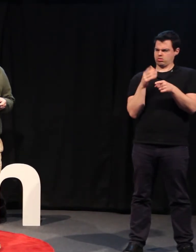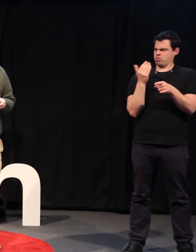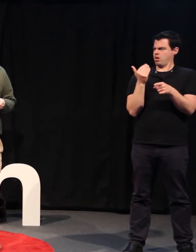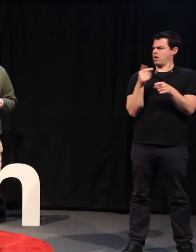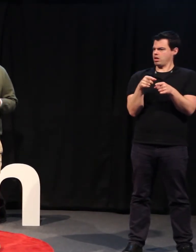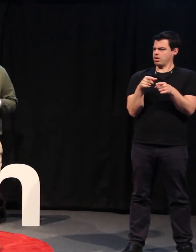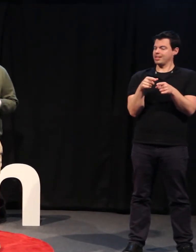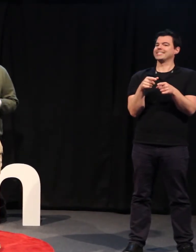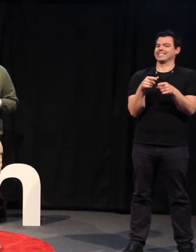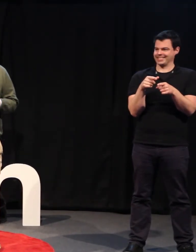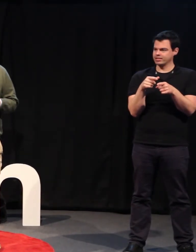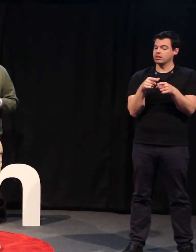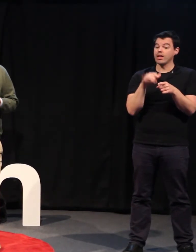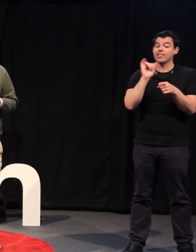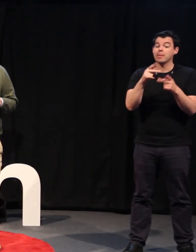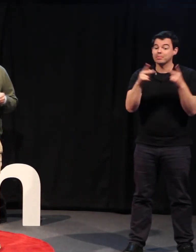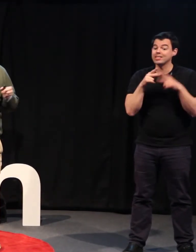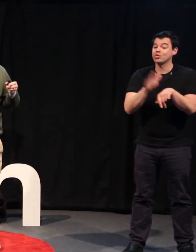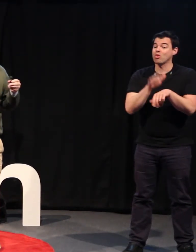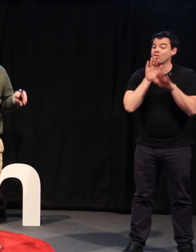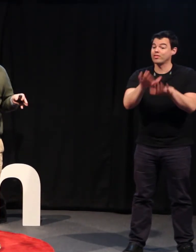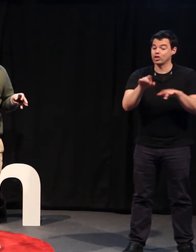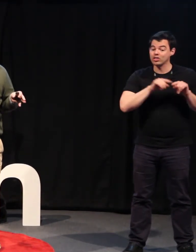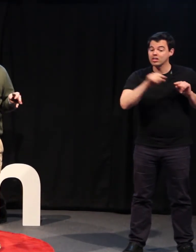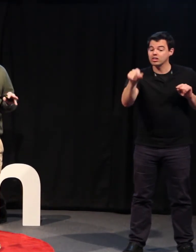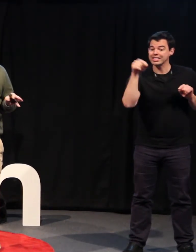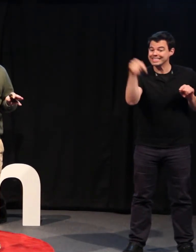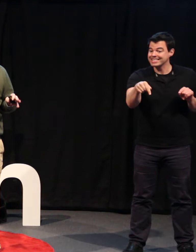sewage treatment outflow. So there's